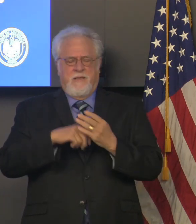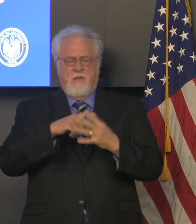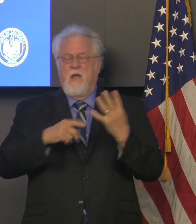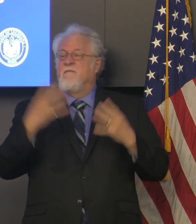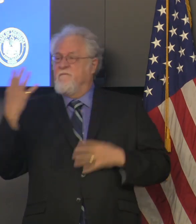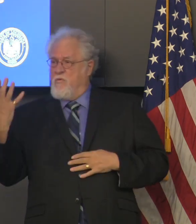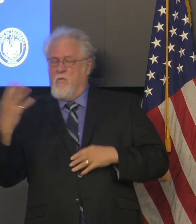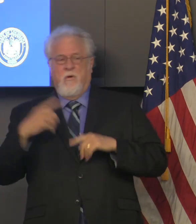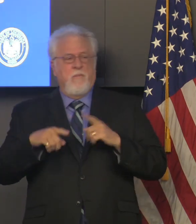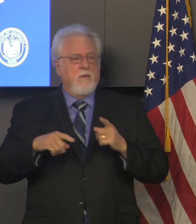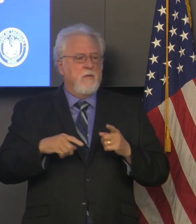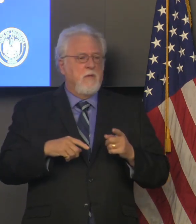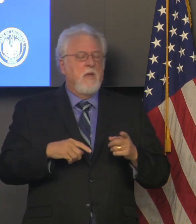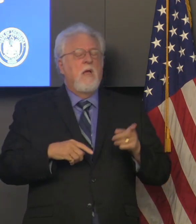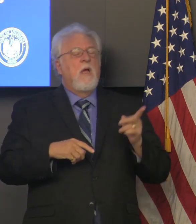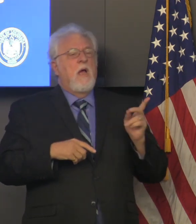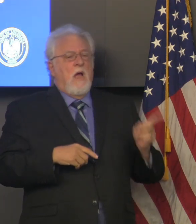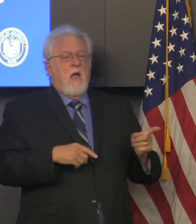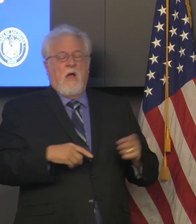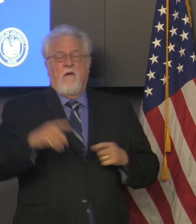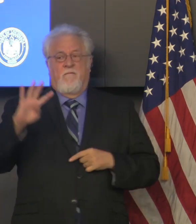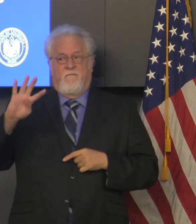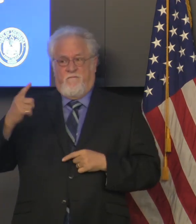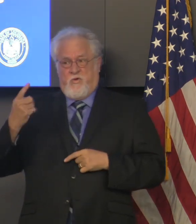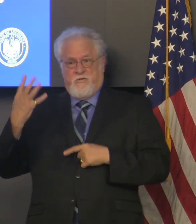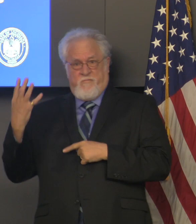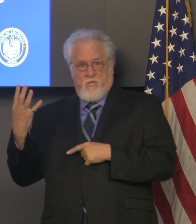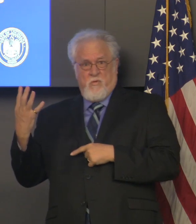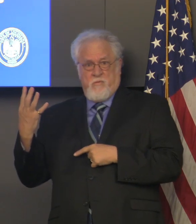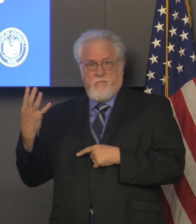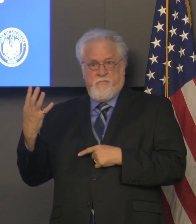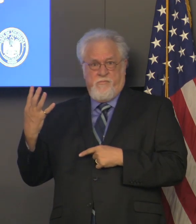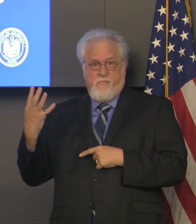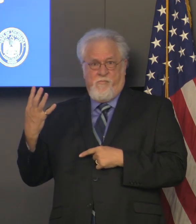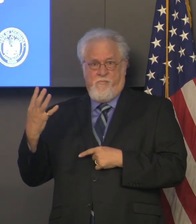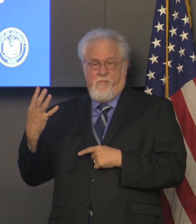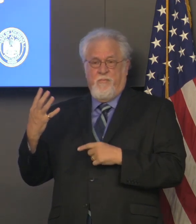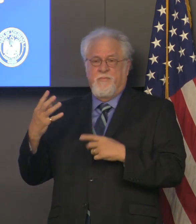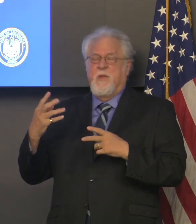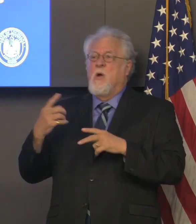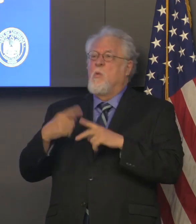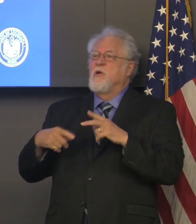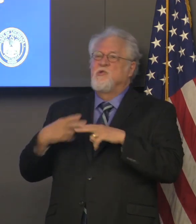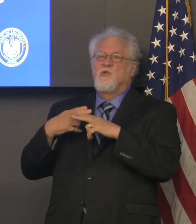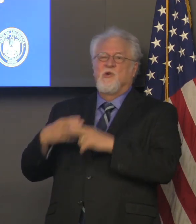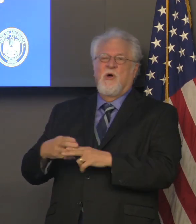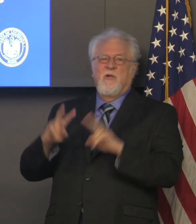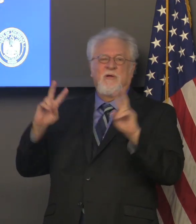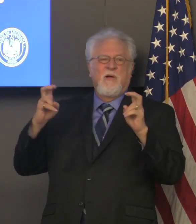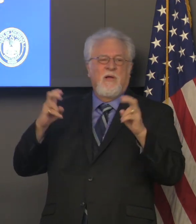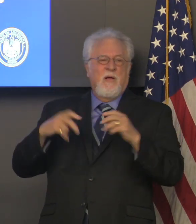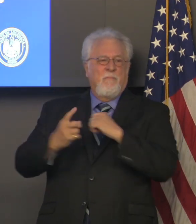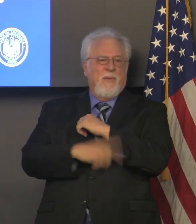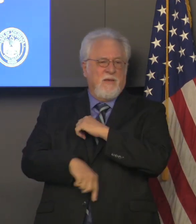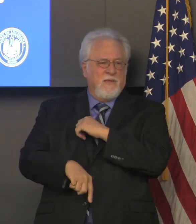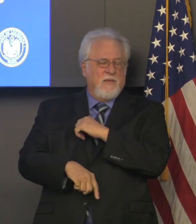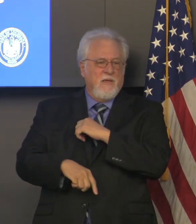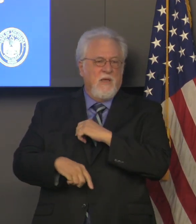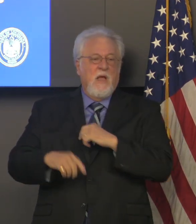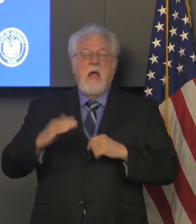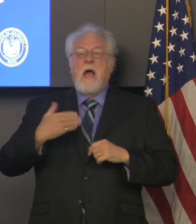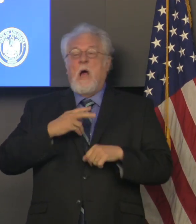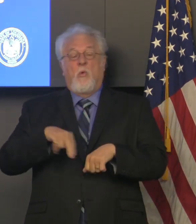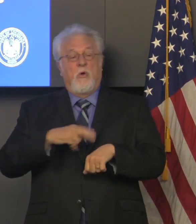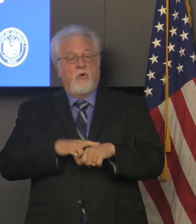with the alcohol permits? So these are the first 4 businesses that's received what you would say would be a penalty. Our